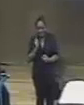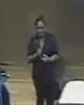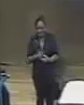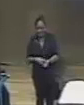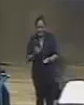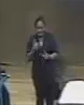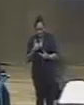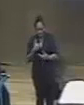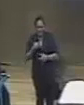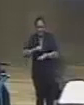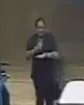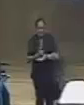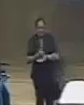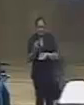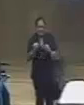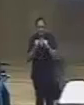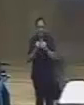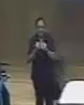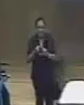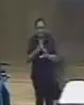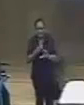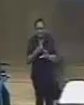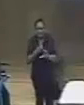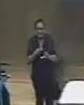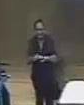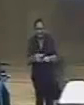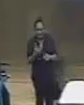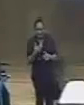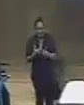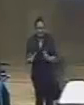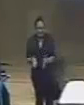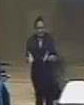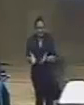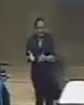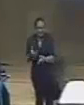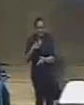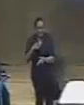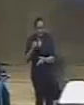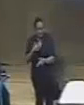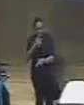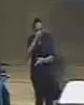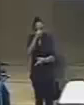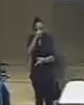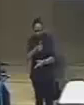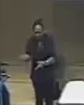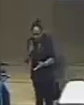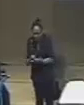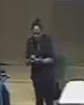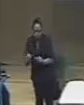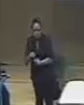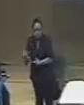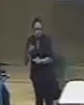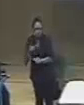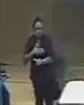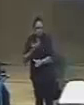So I've got to set up some social media sites and start playing in that space so I can understand what the students are doing, what they're